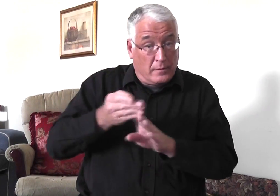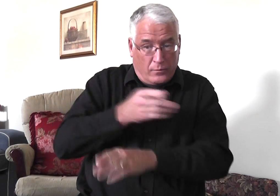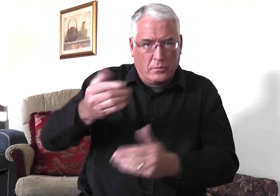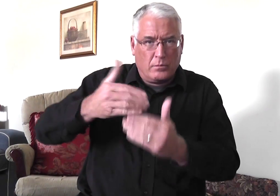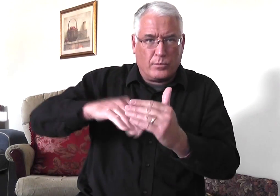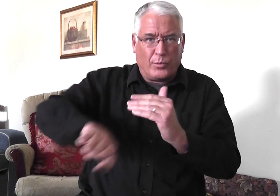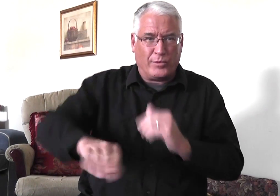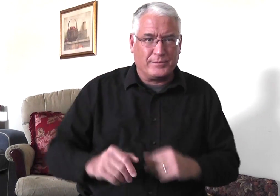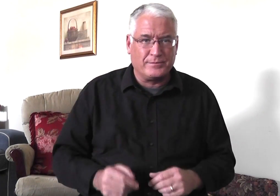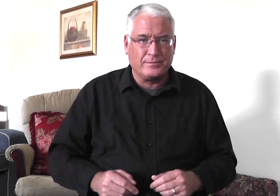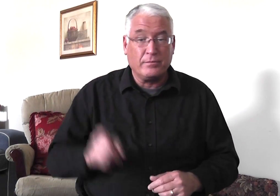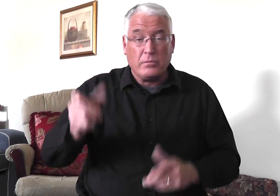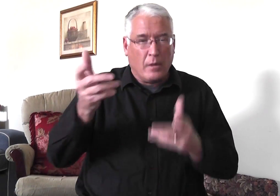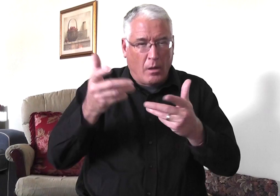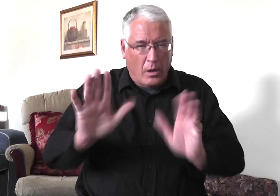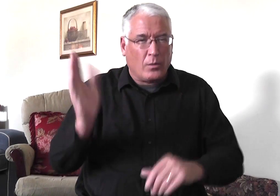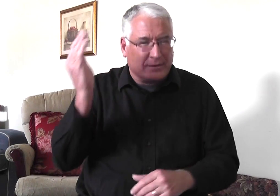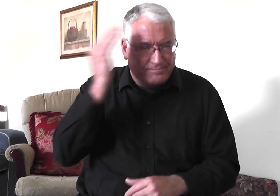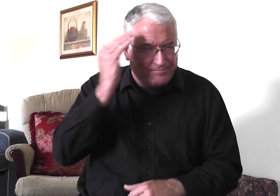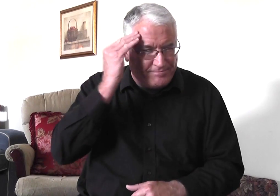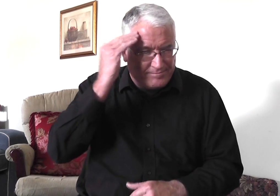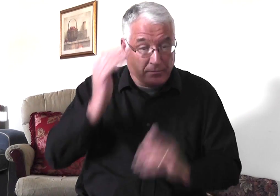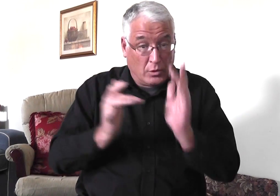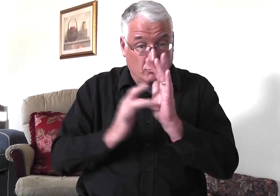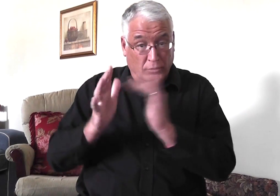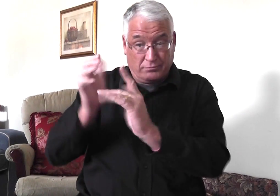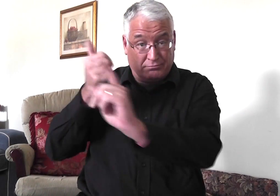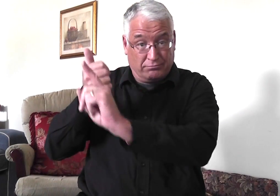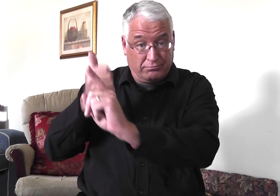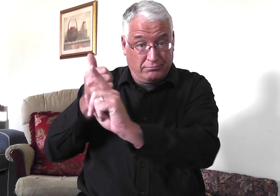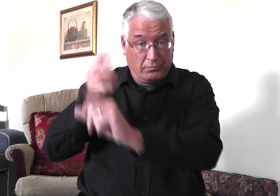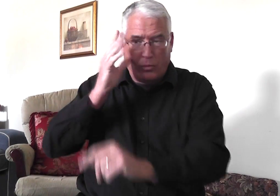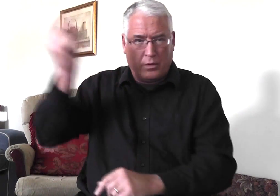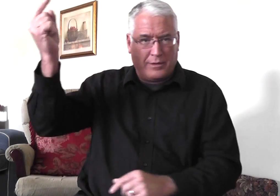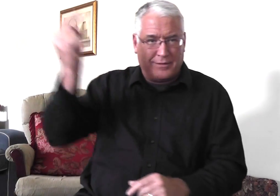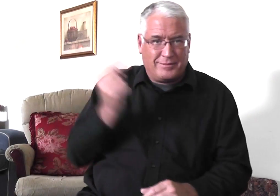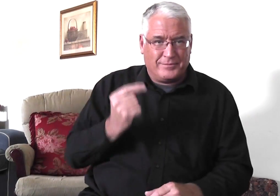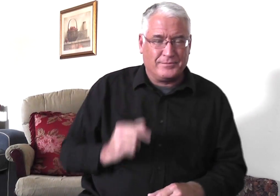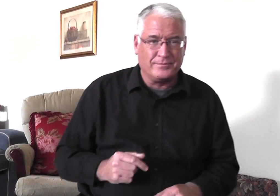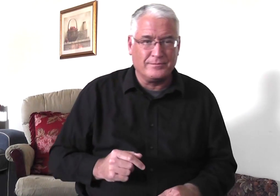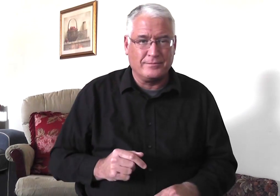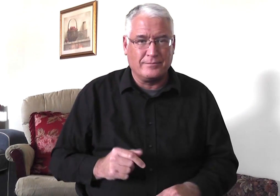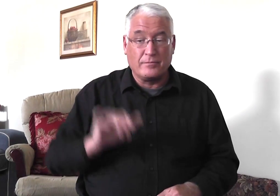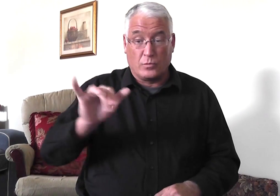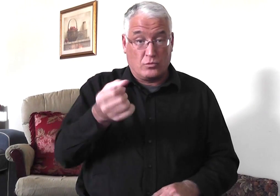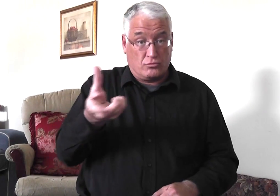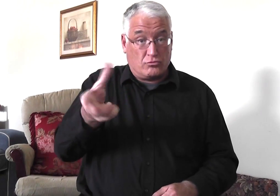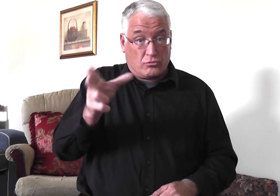filled with the Holy Spirit before he was born. He already knew Jesus was going to come.